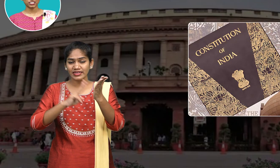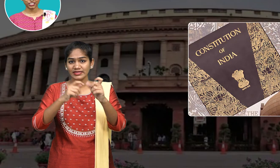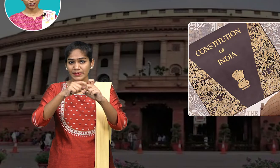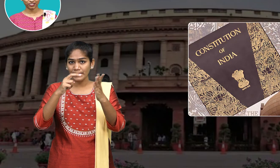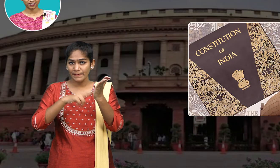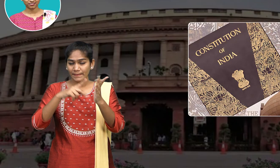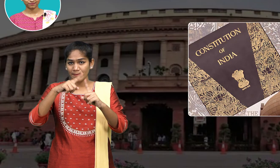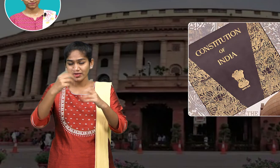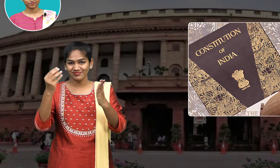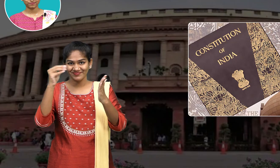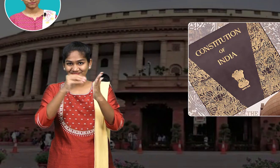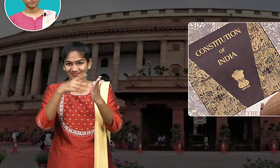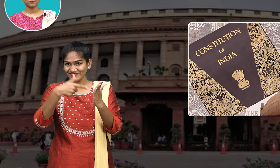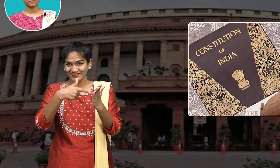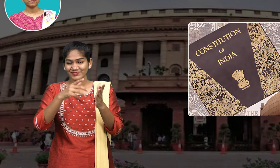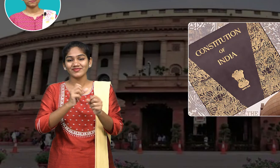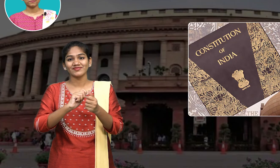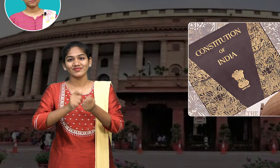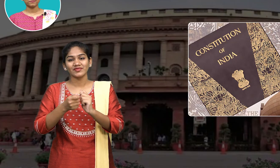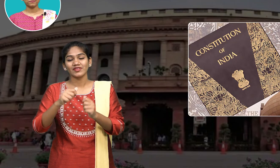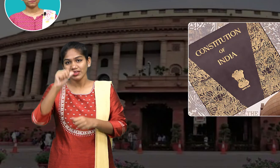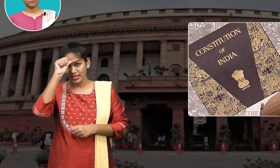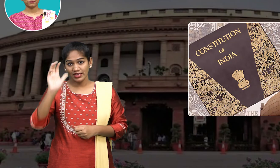Indian Constitution.